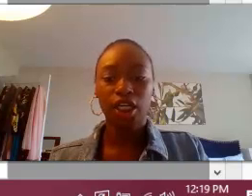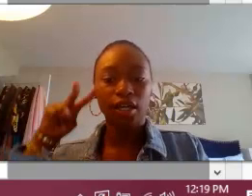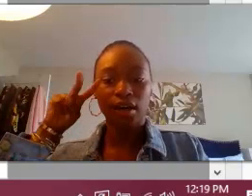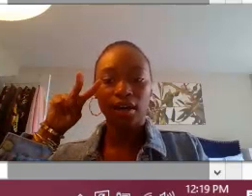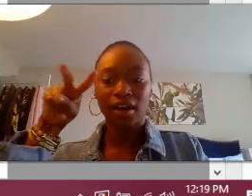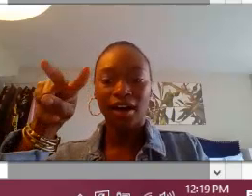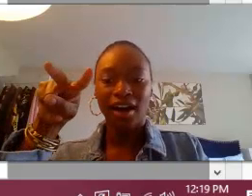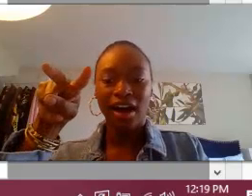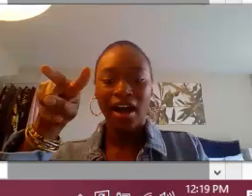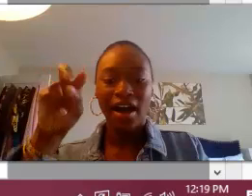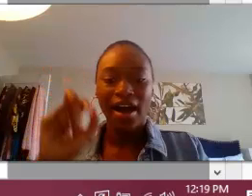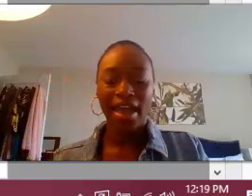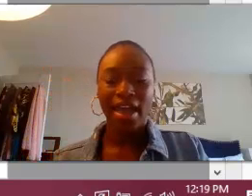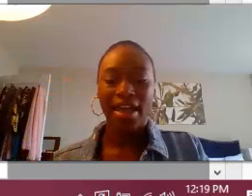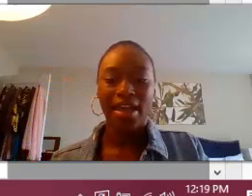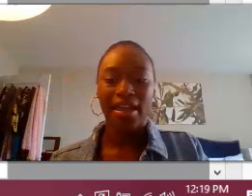Look,